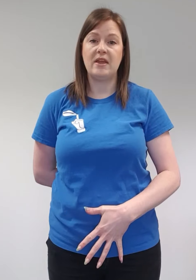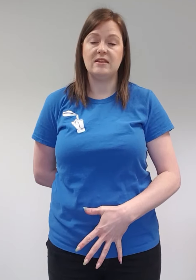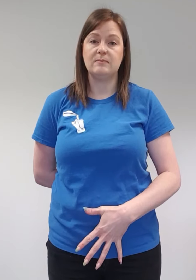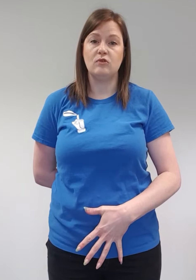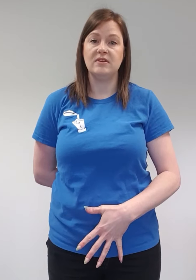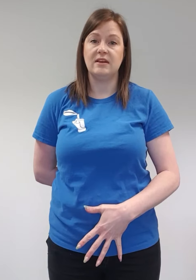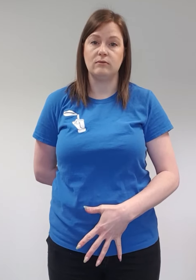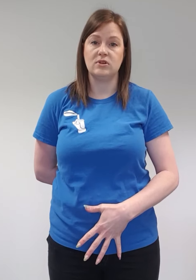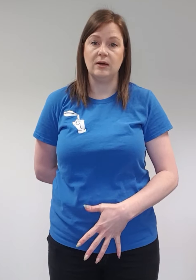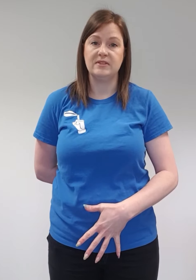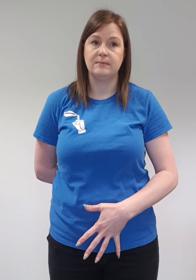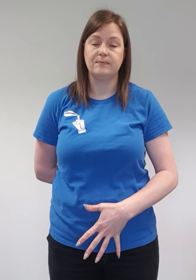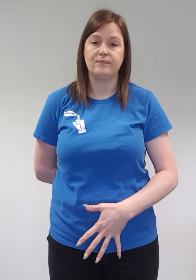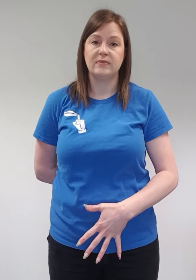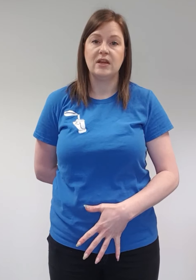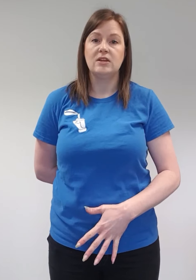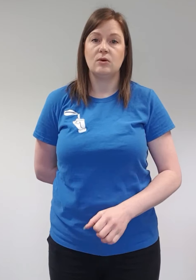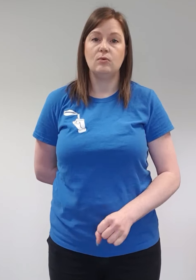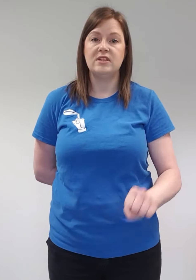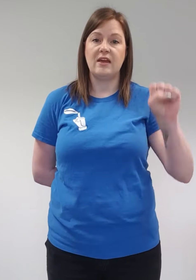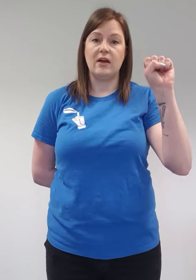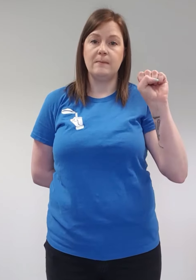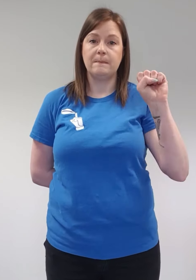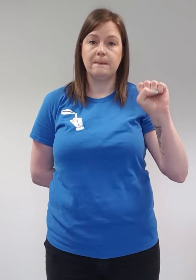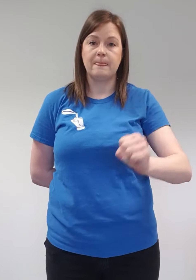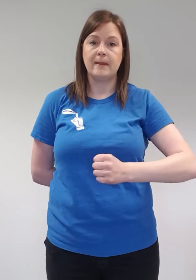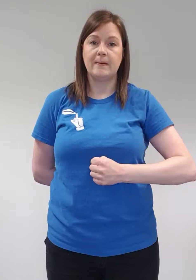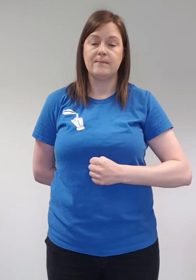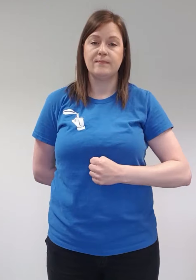this movement several times. So all together,